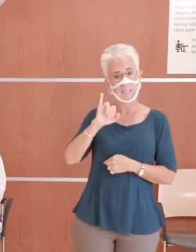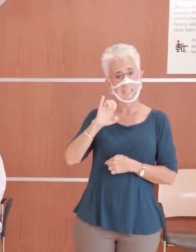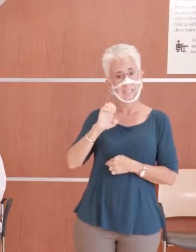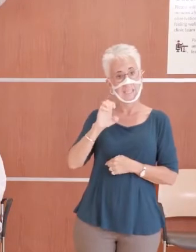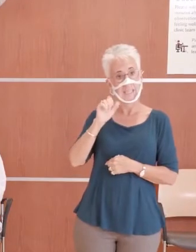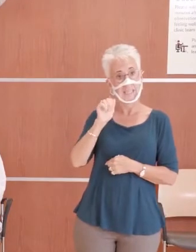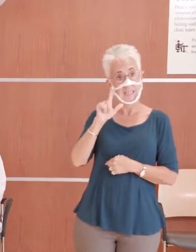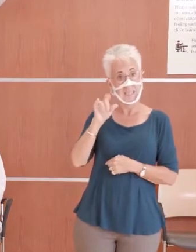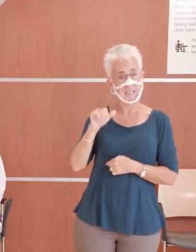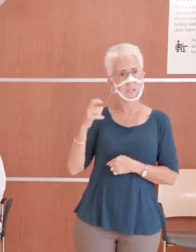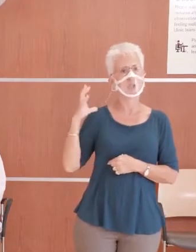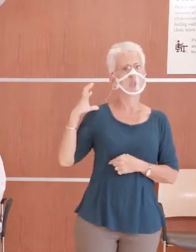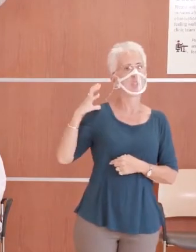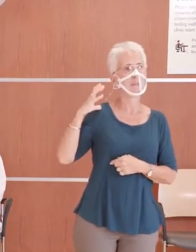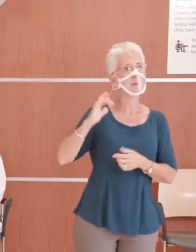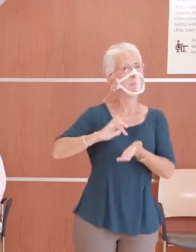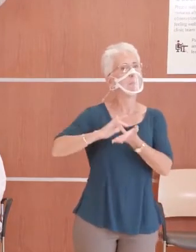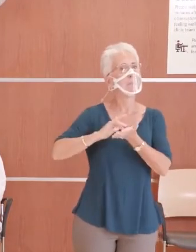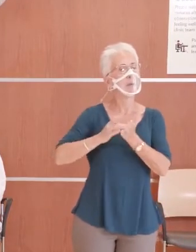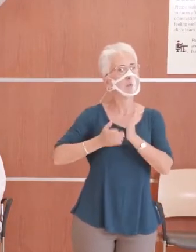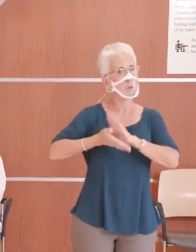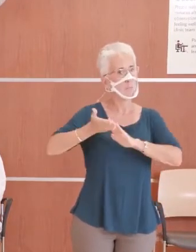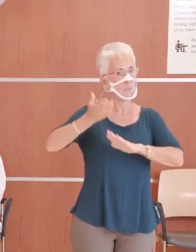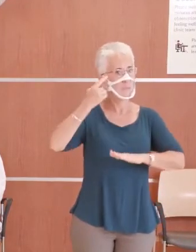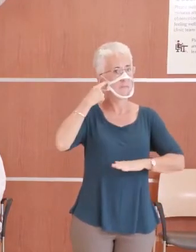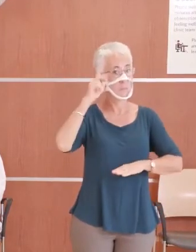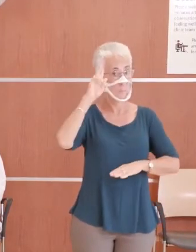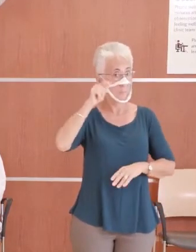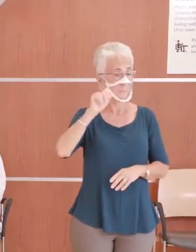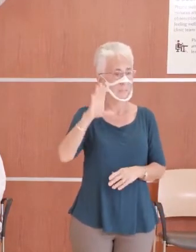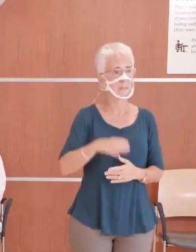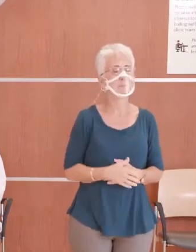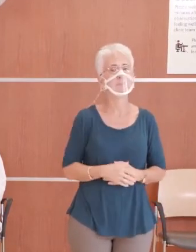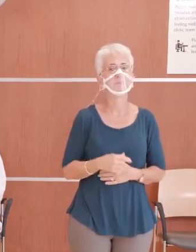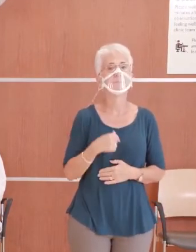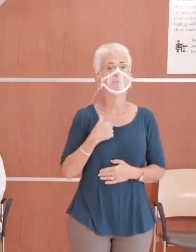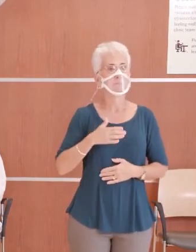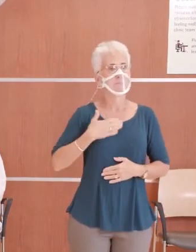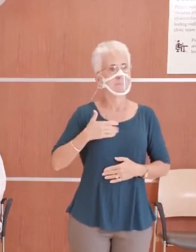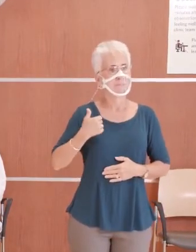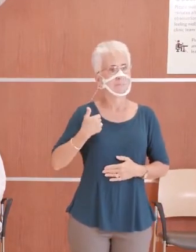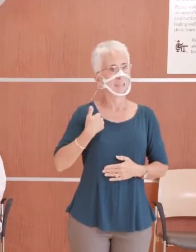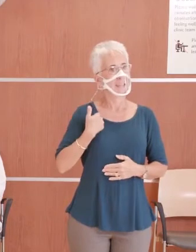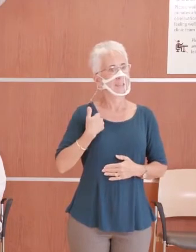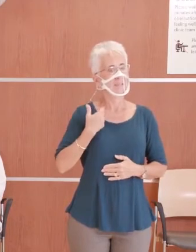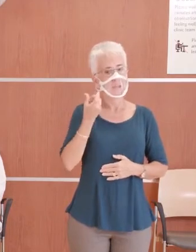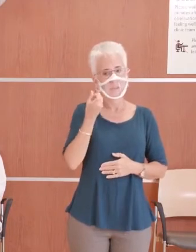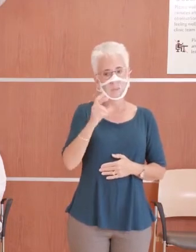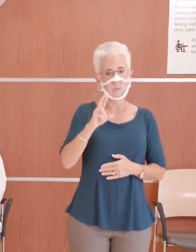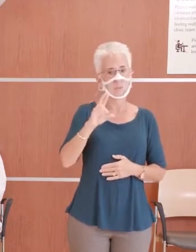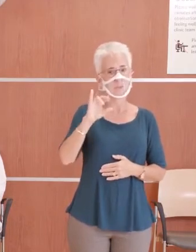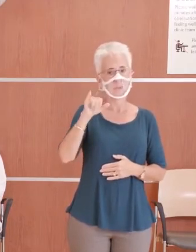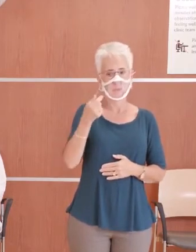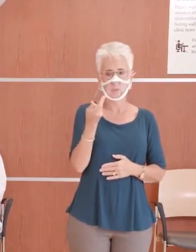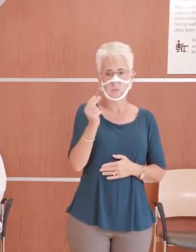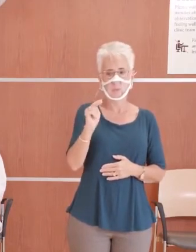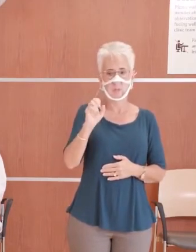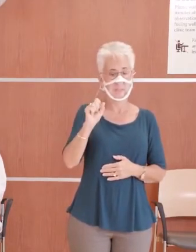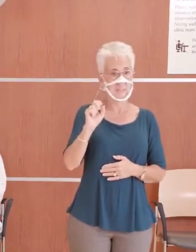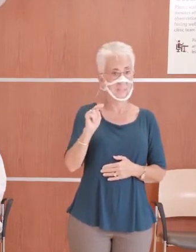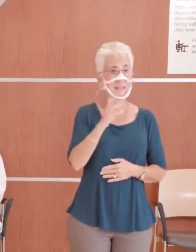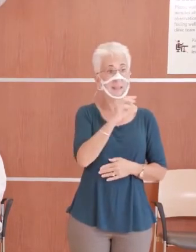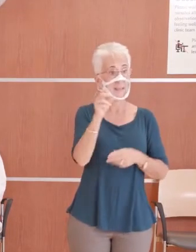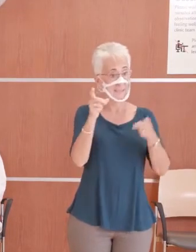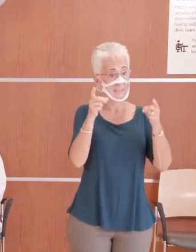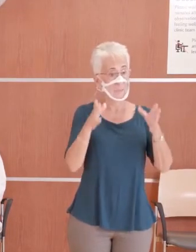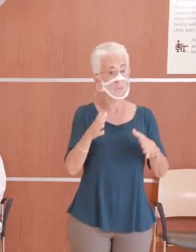for UPMC. I'm pleased today that we have Pennsylvania's Acting Physician General, Dr. Denise Johnson, and the